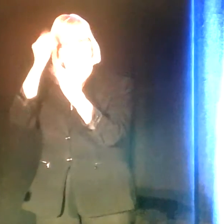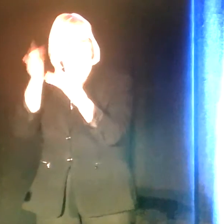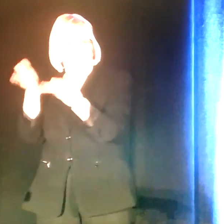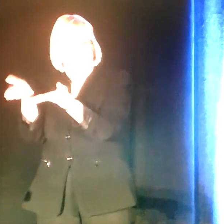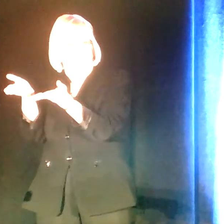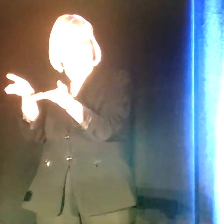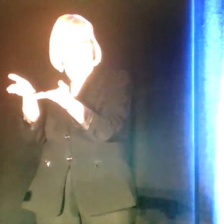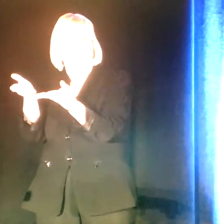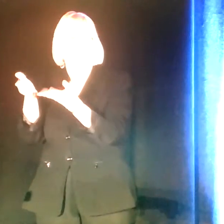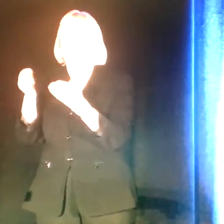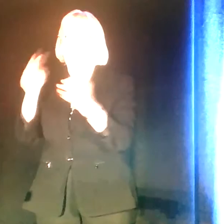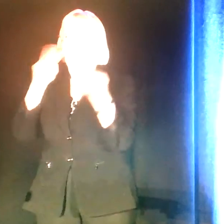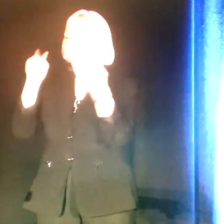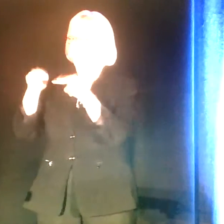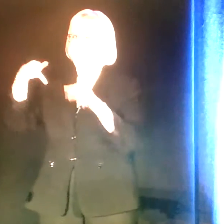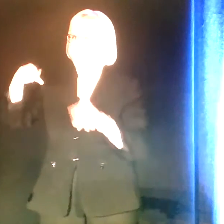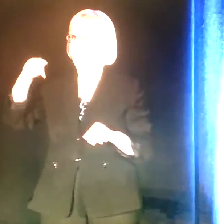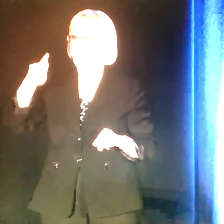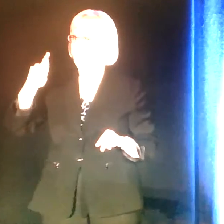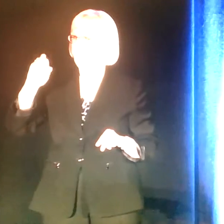That's limited information there.